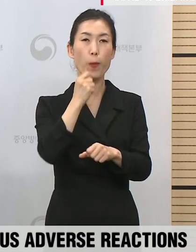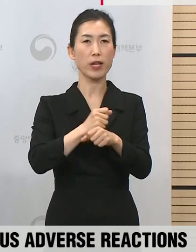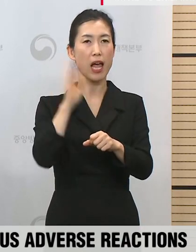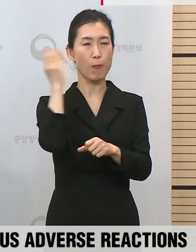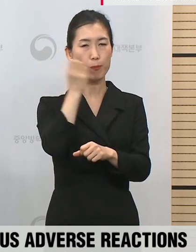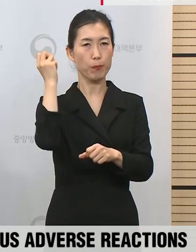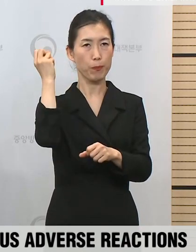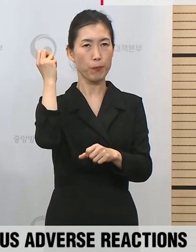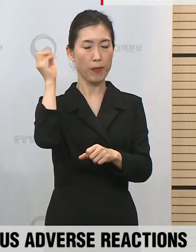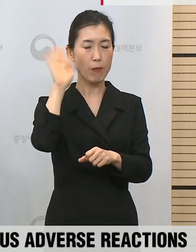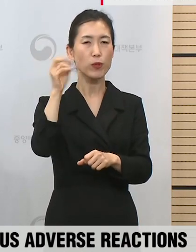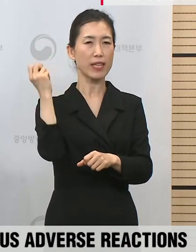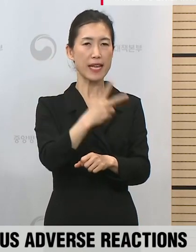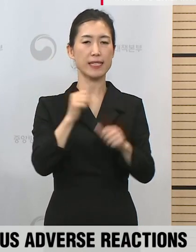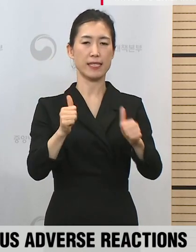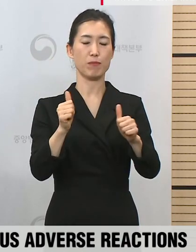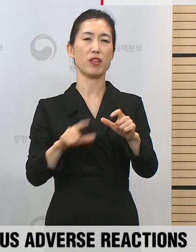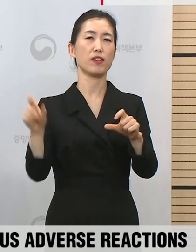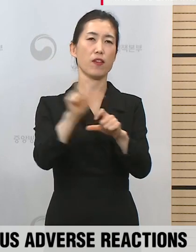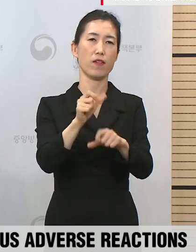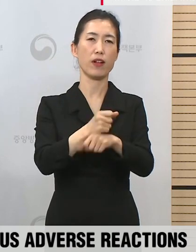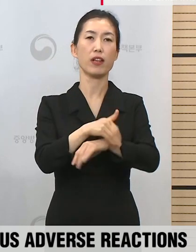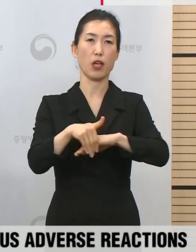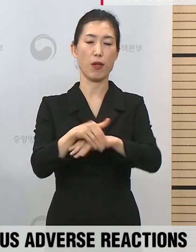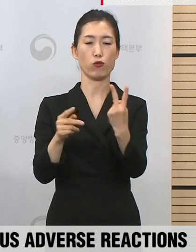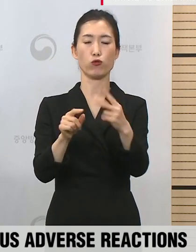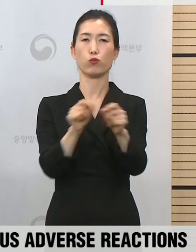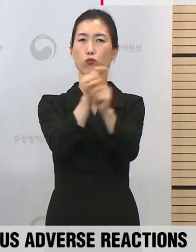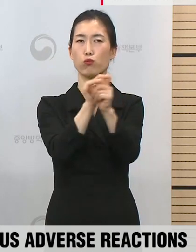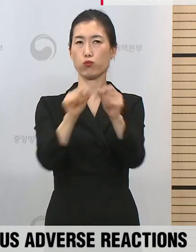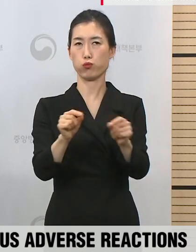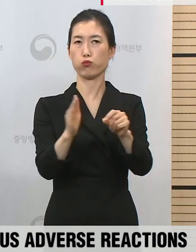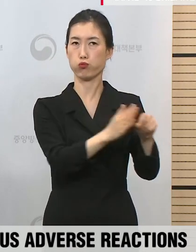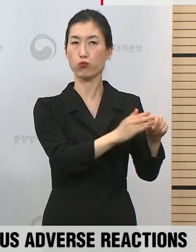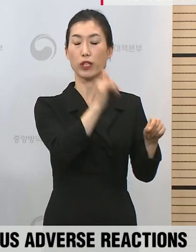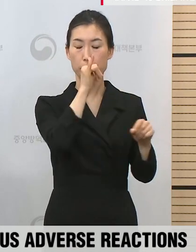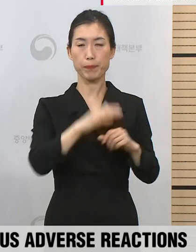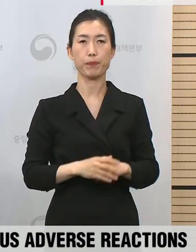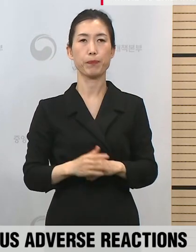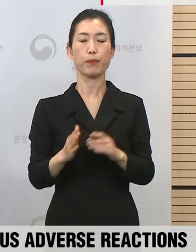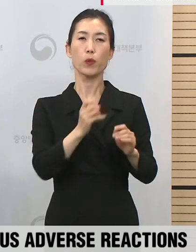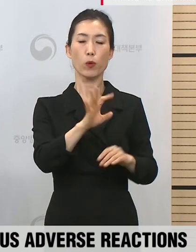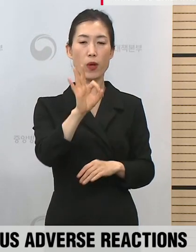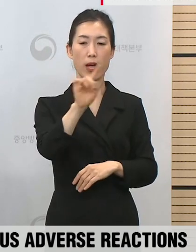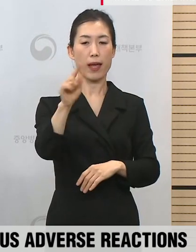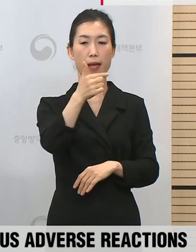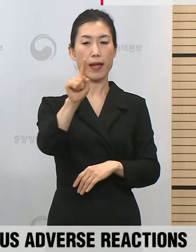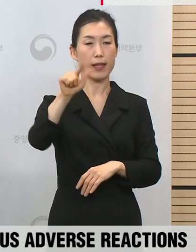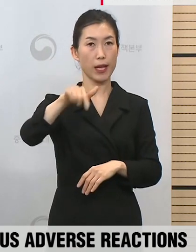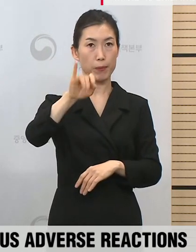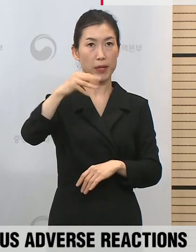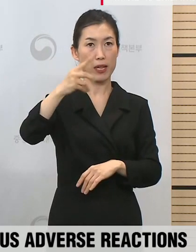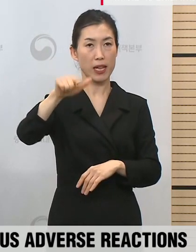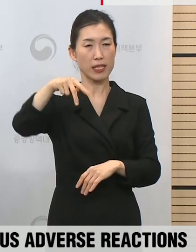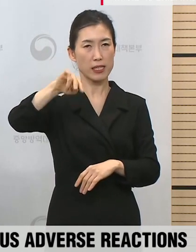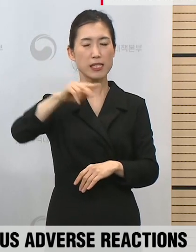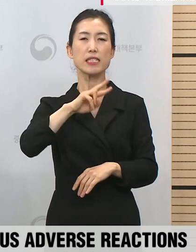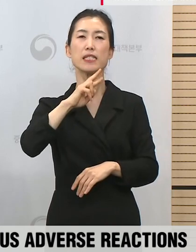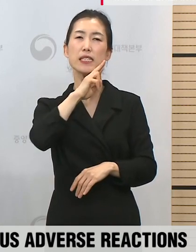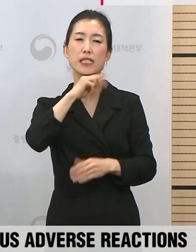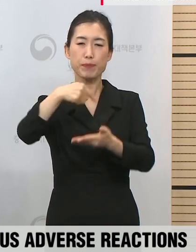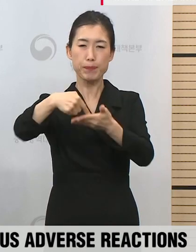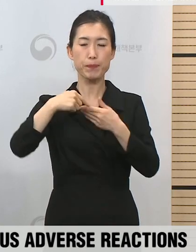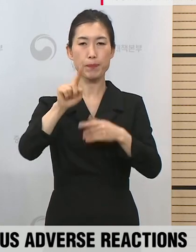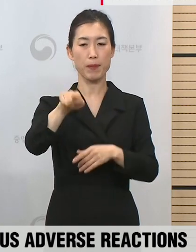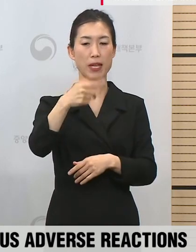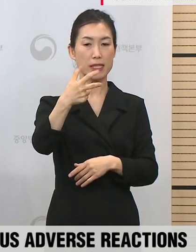carrying out our another round of inspection by accumulating more data going forward. Moreover, as for the anaphylaxis